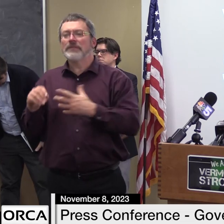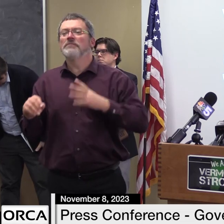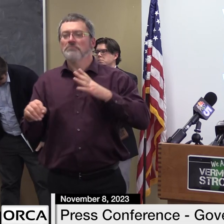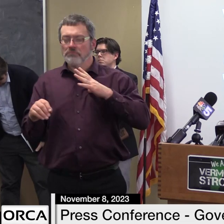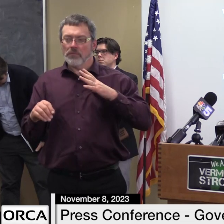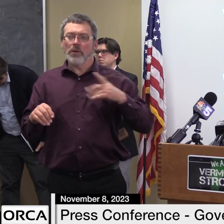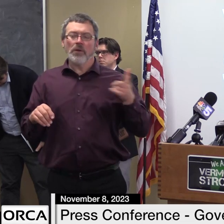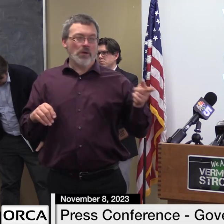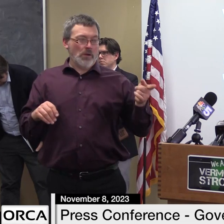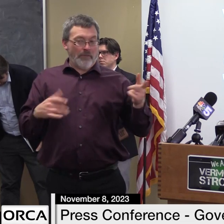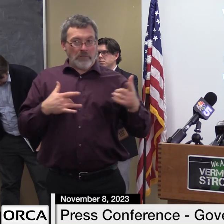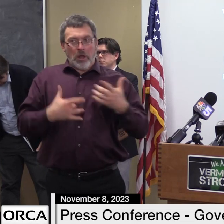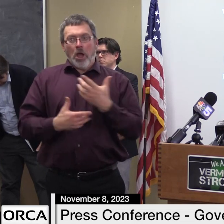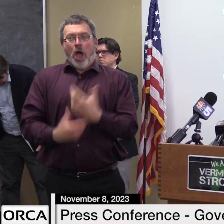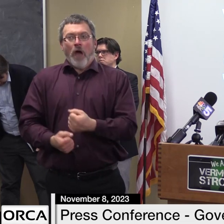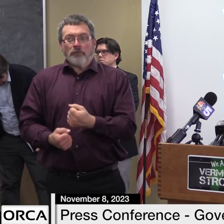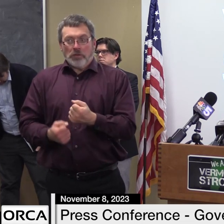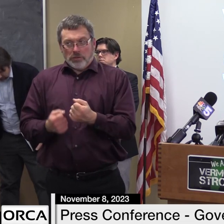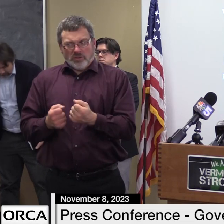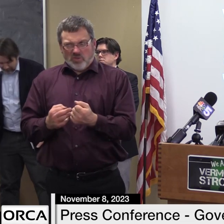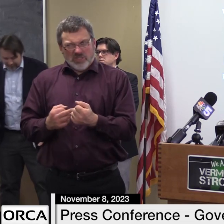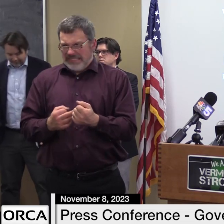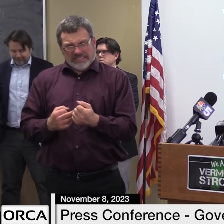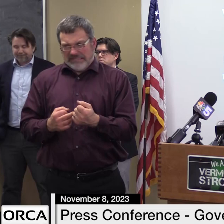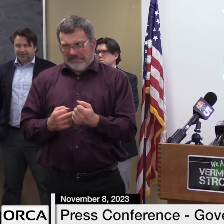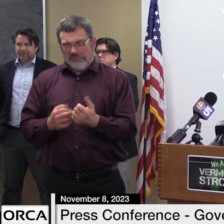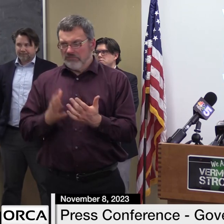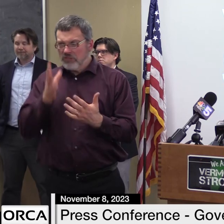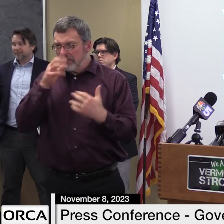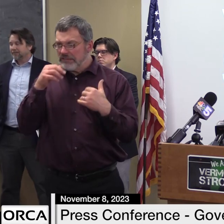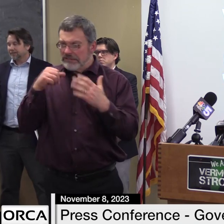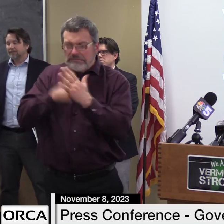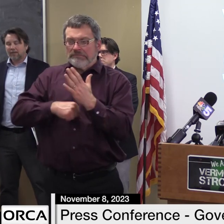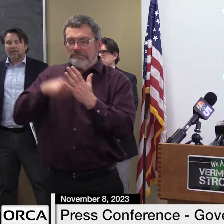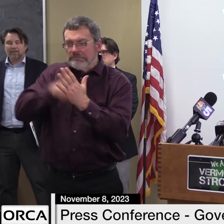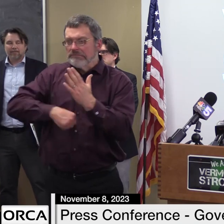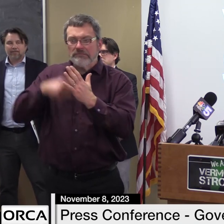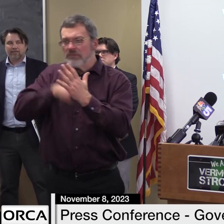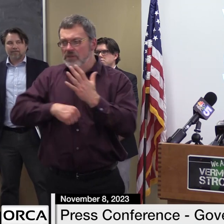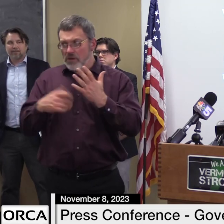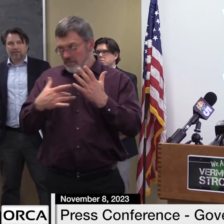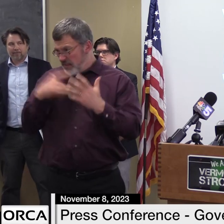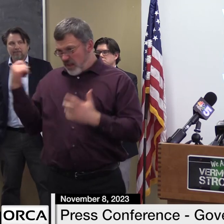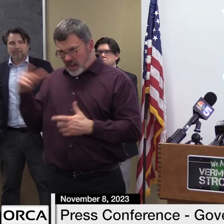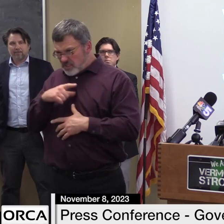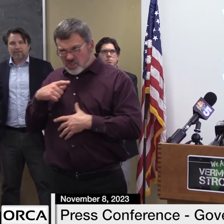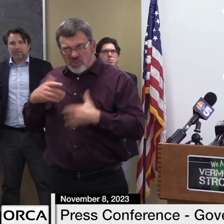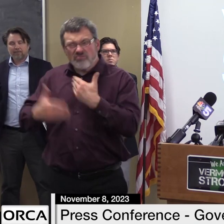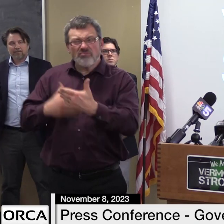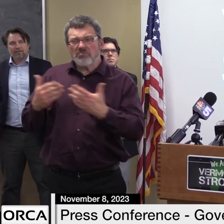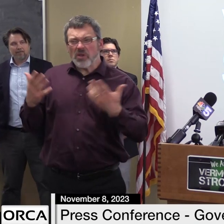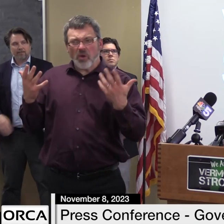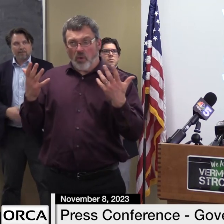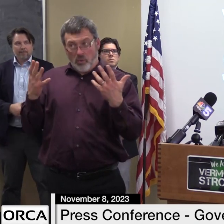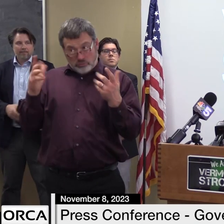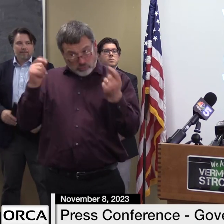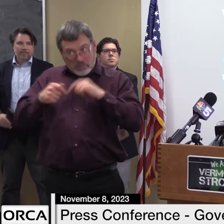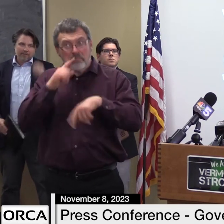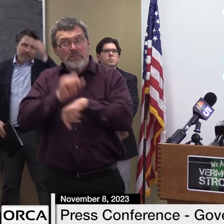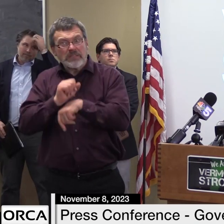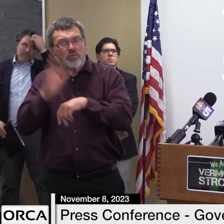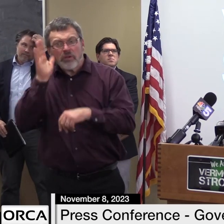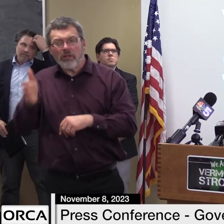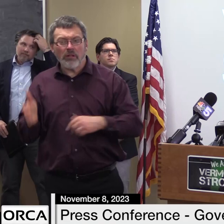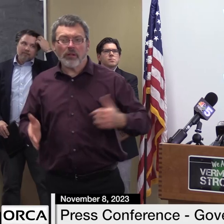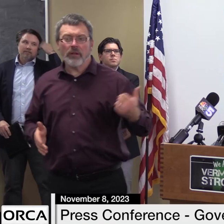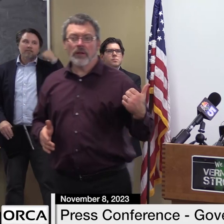Democrat supermajority environmentalists, like, how confident are you can get them on your side for these more uncomfortable and bold changes? Yeah, well, again, if this is